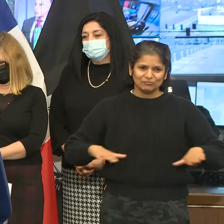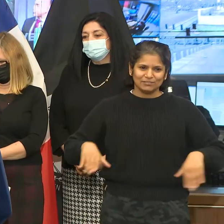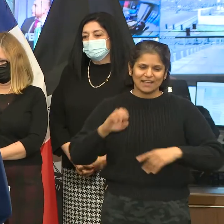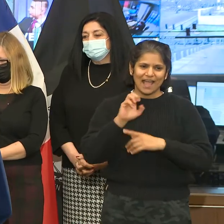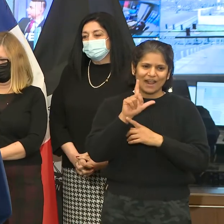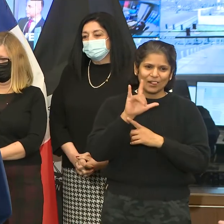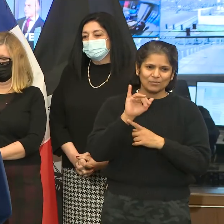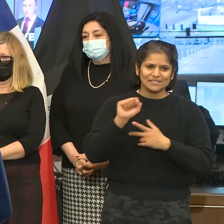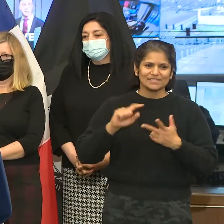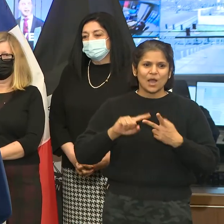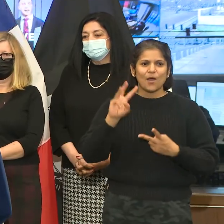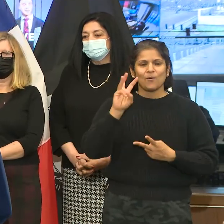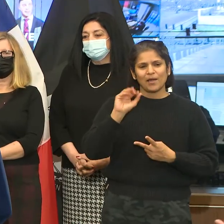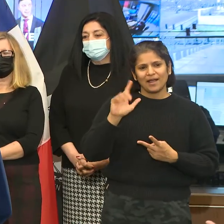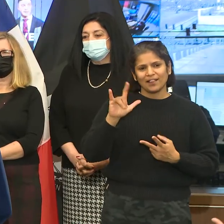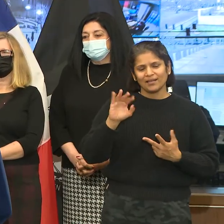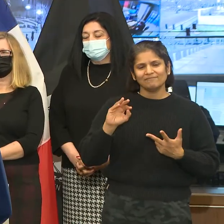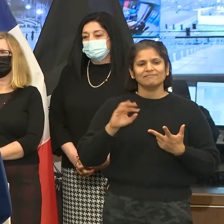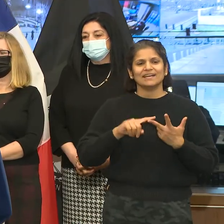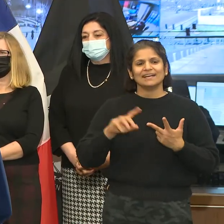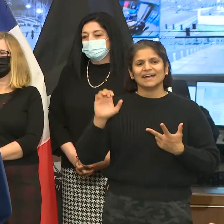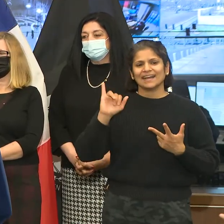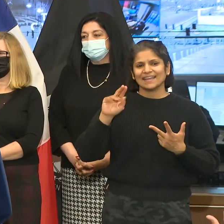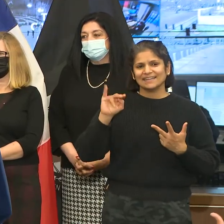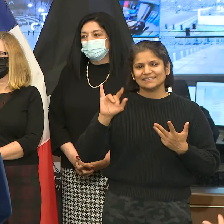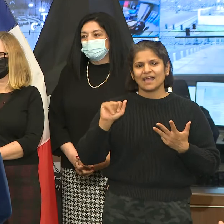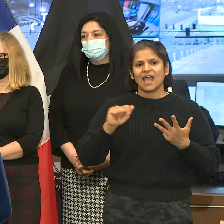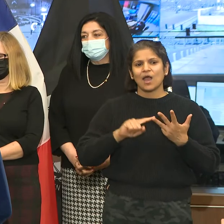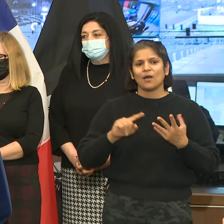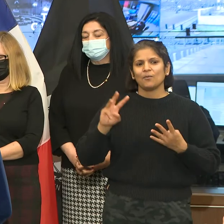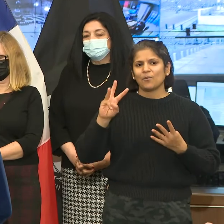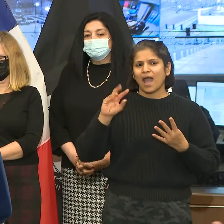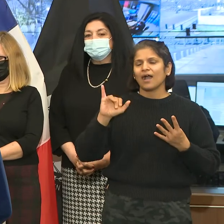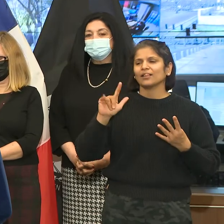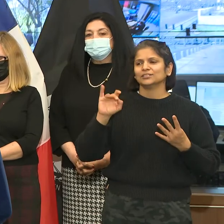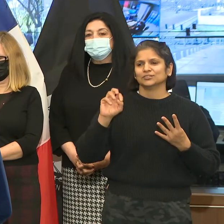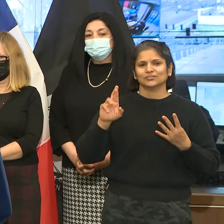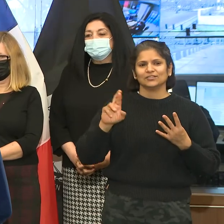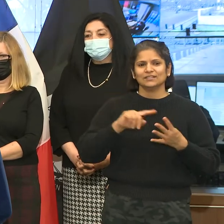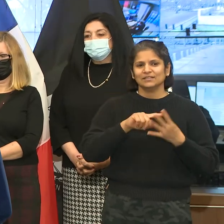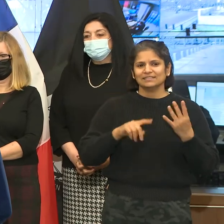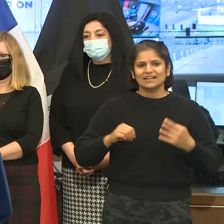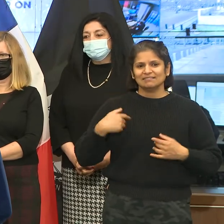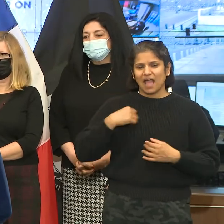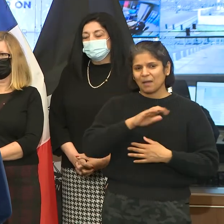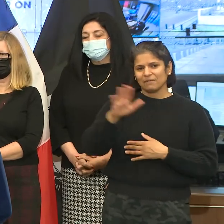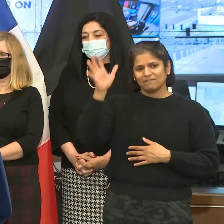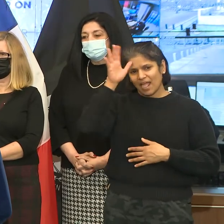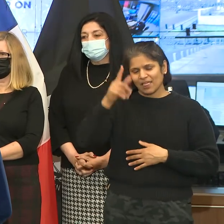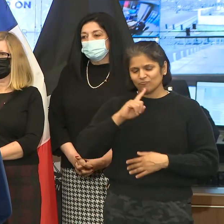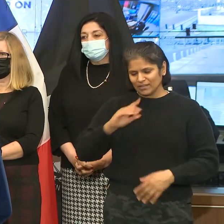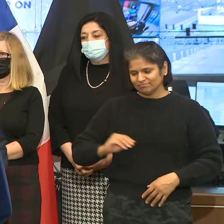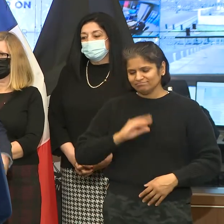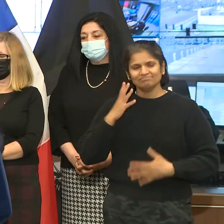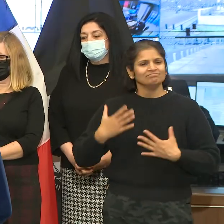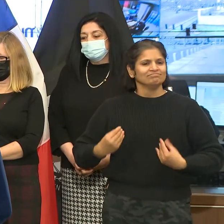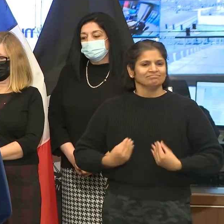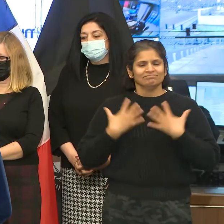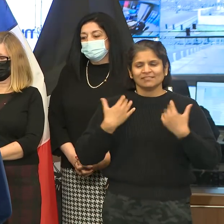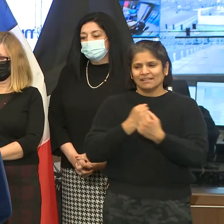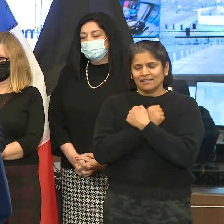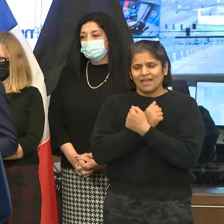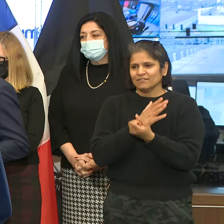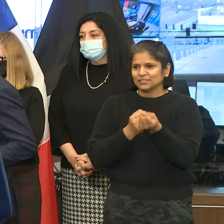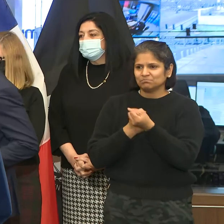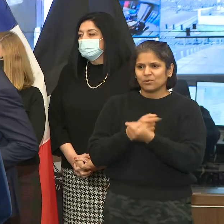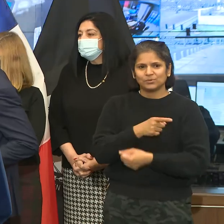and Wilder, there's no greater or more fulfilling job than being your father. Thank you for your love and support. Mr. Mayor,